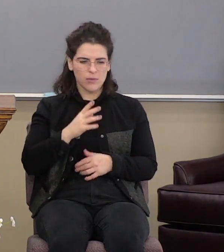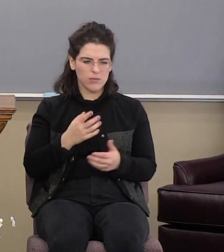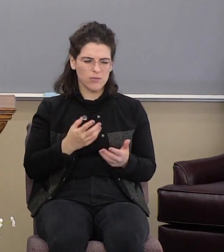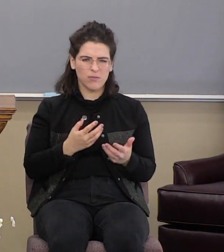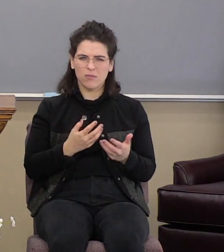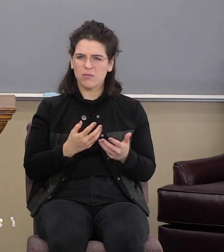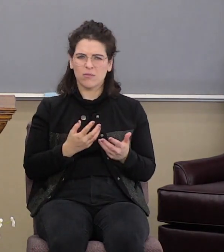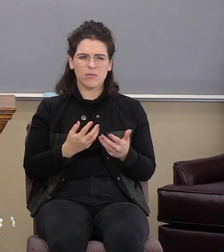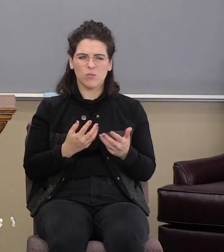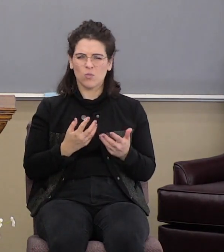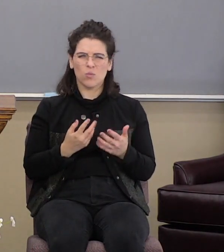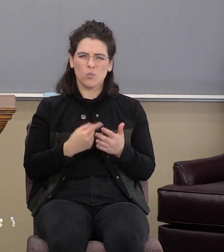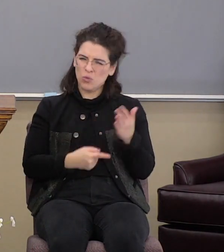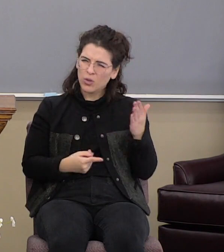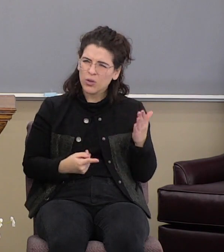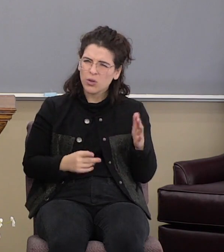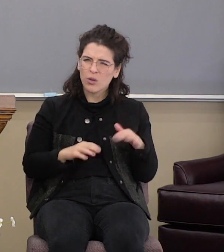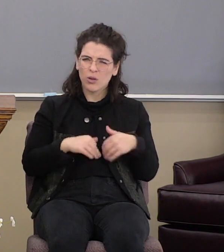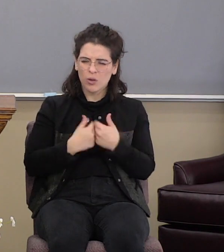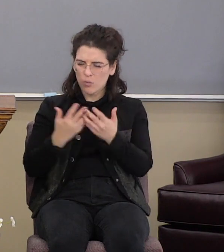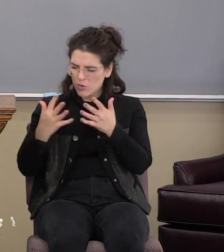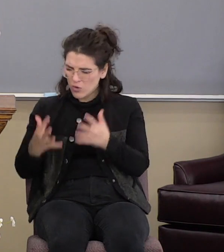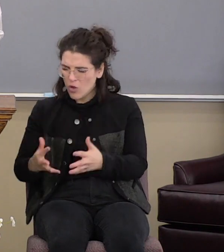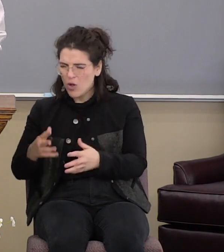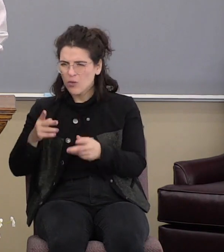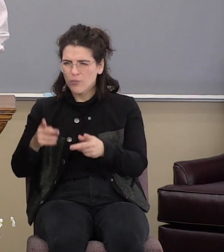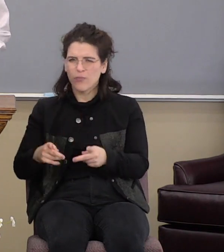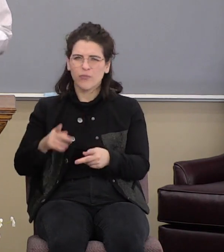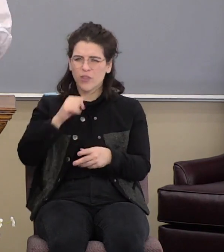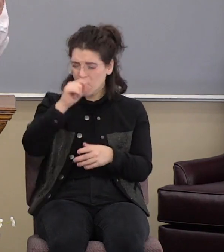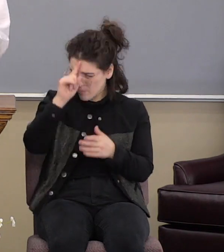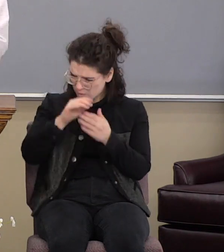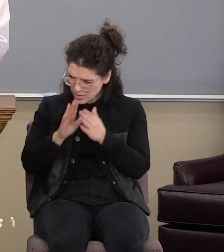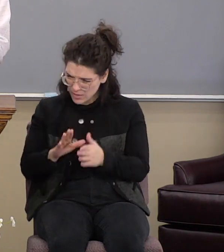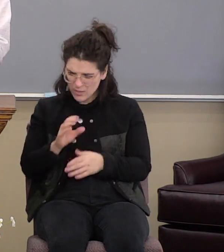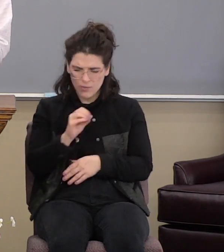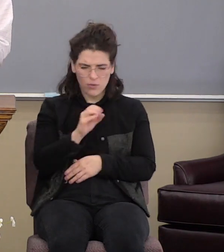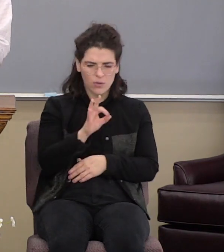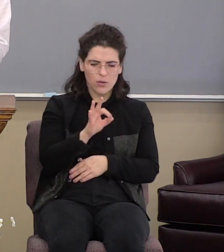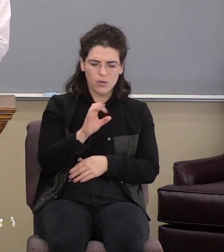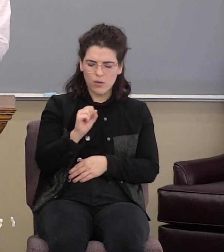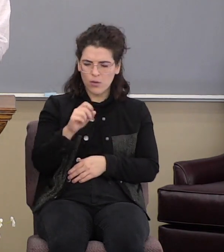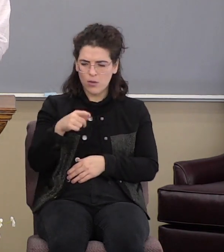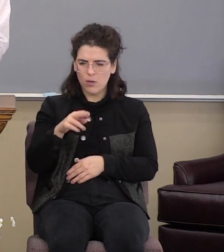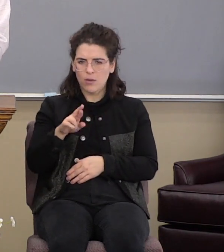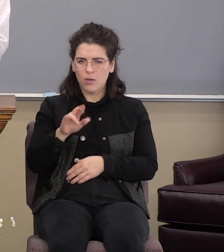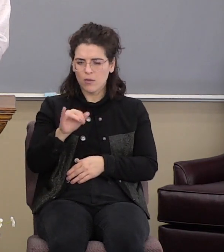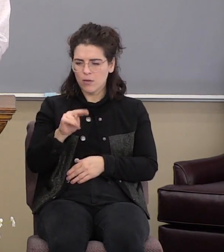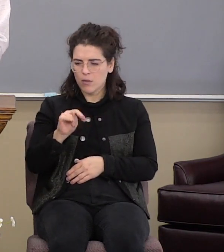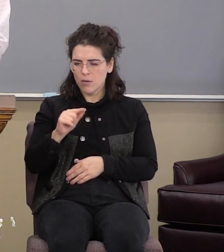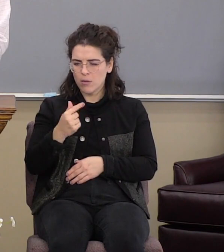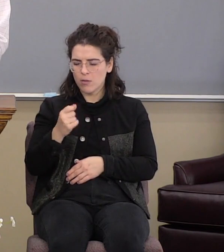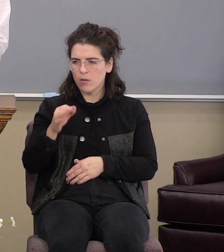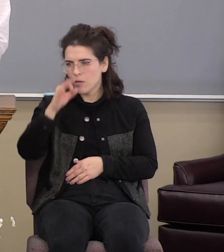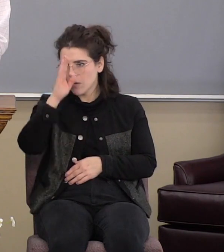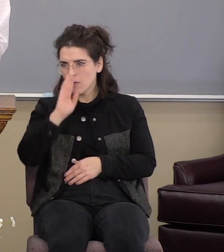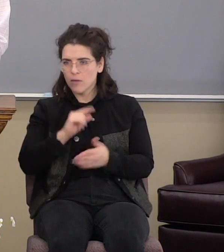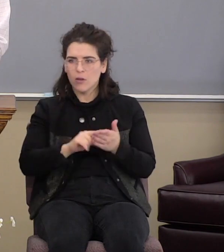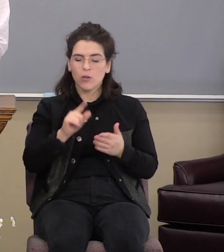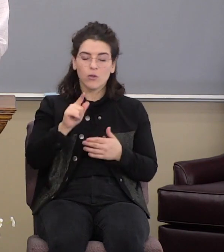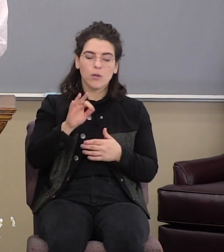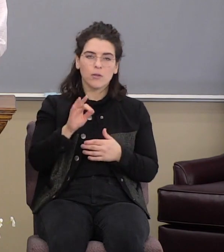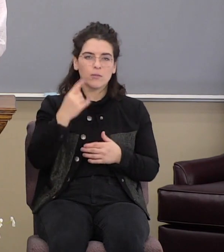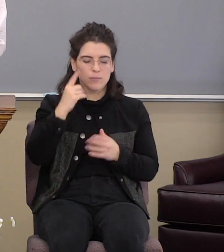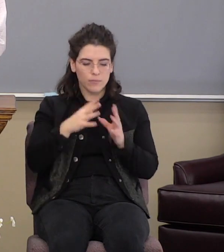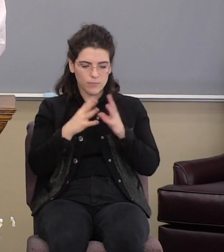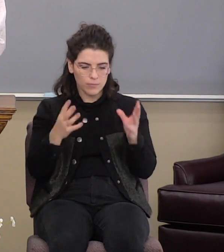sense is a lost person, an unbeliever, the offspring of God? Verse 29, for as much then as we are, he's